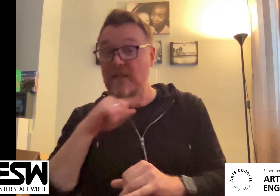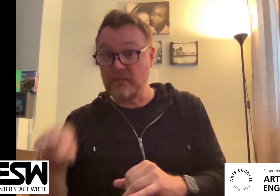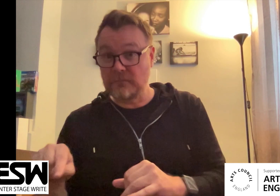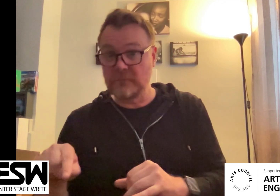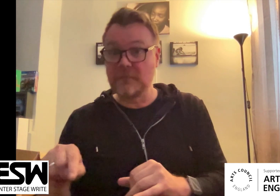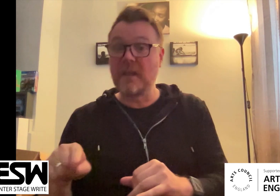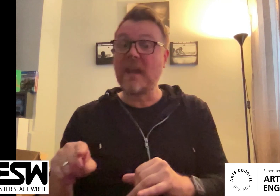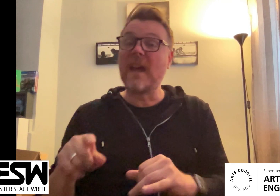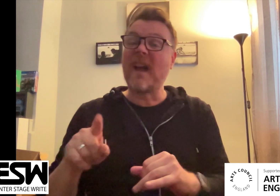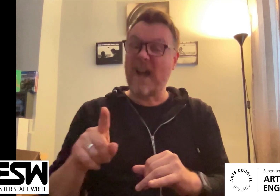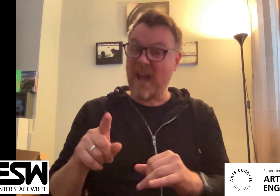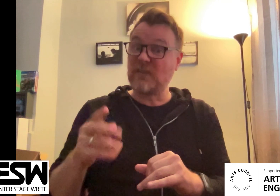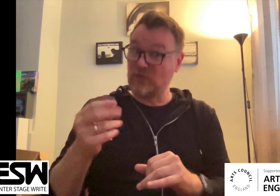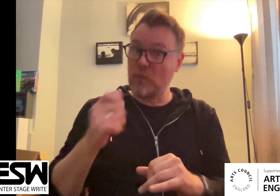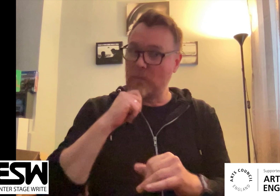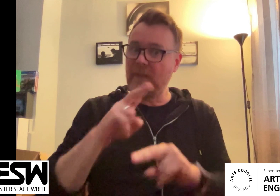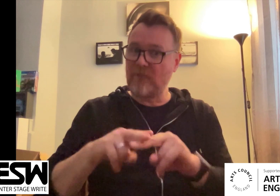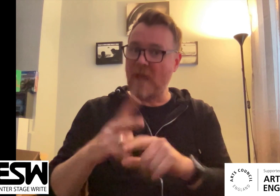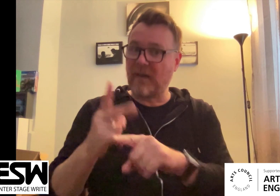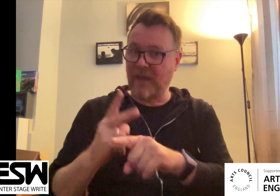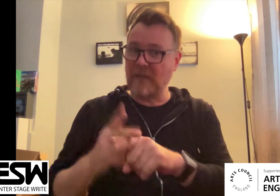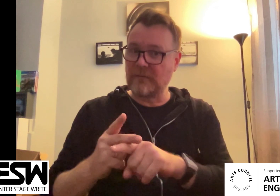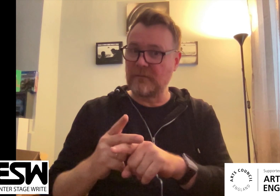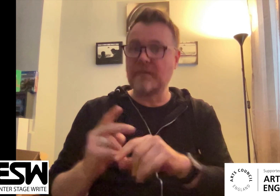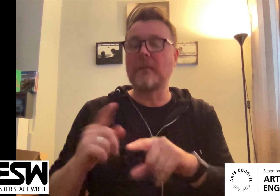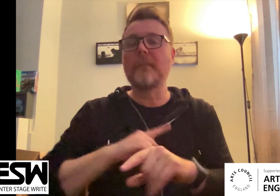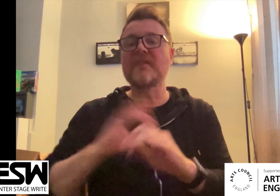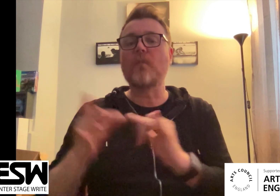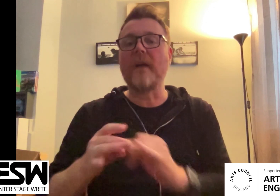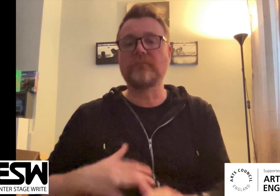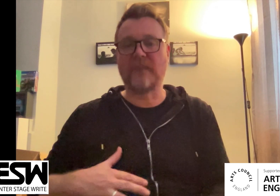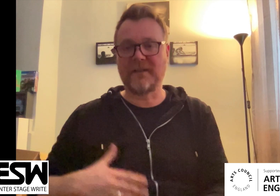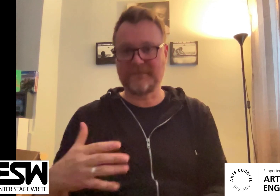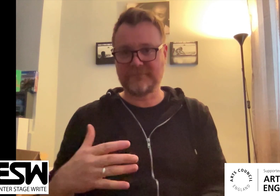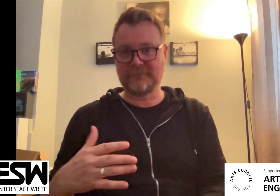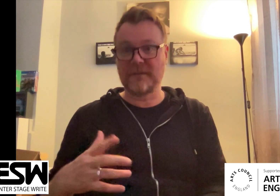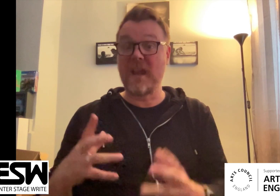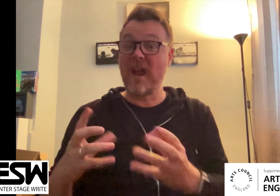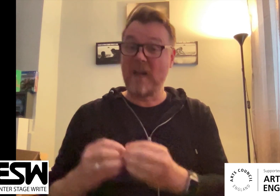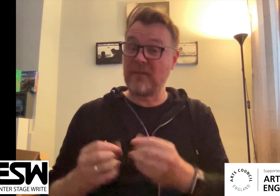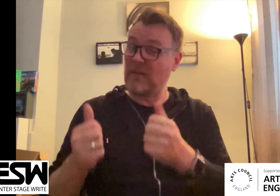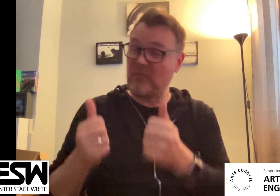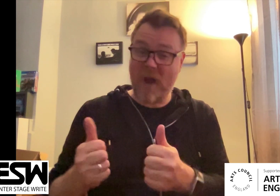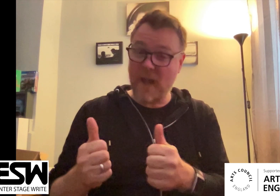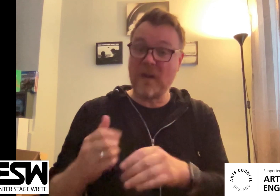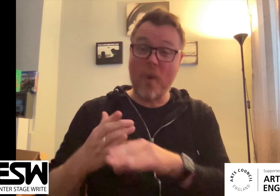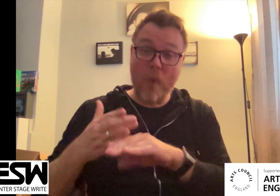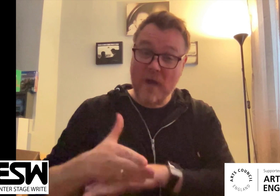has a son, and he's soon going to be a father again because his wife is pregnant.